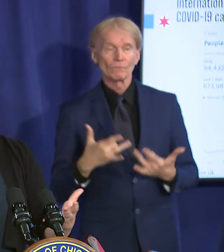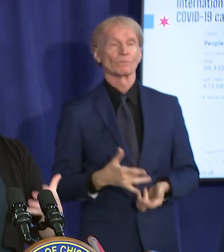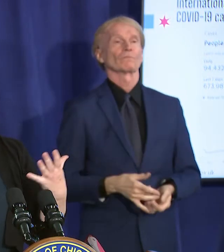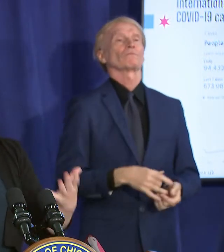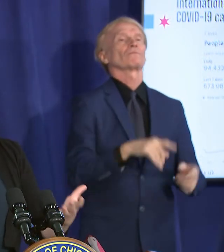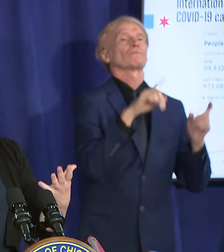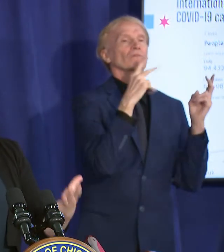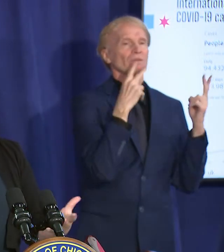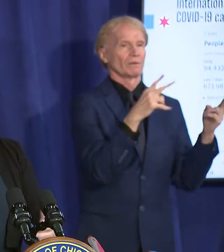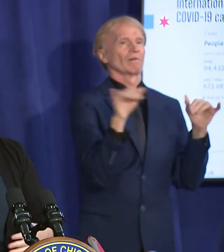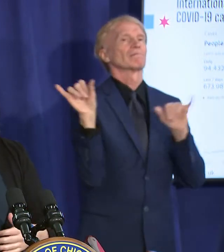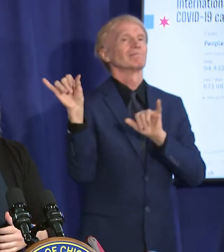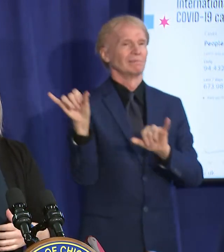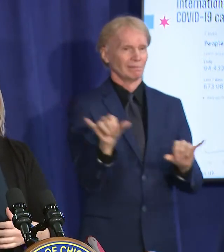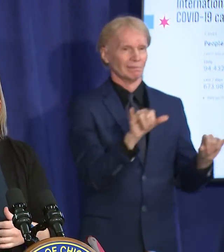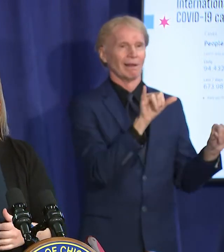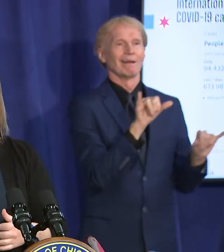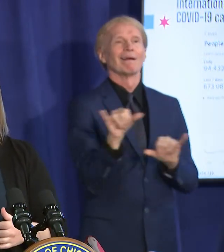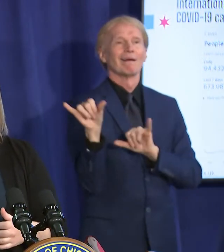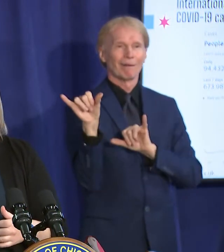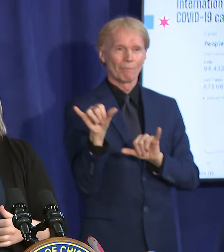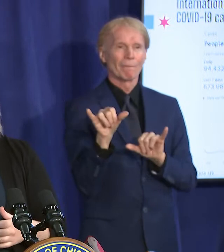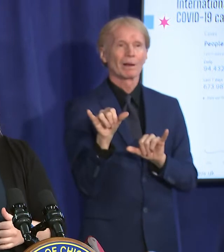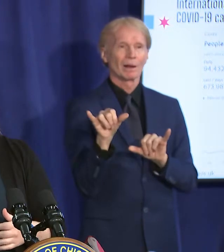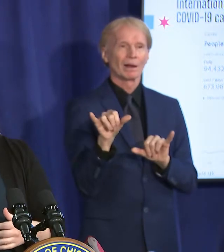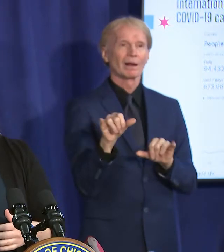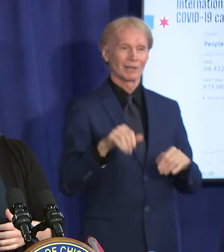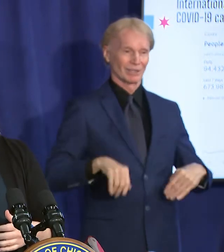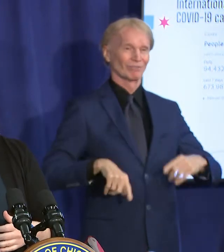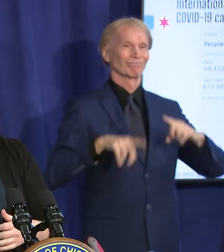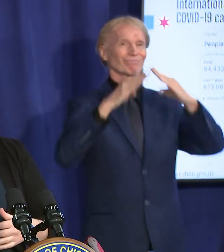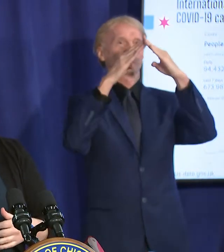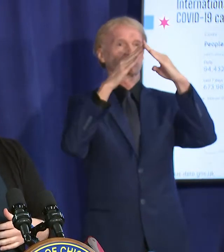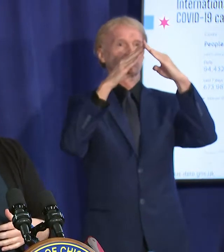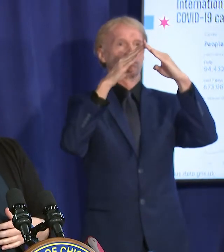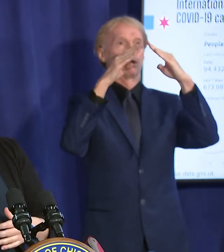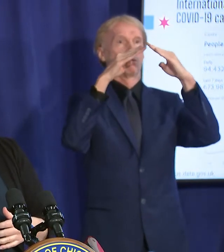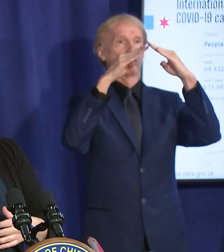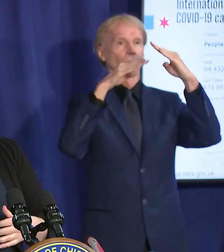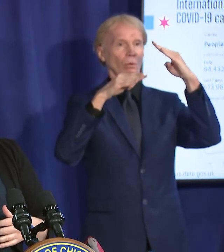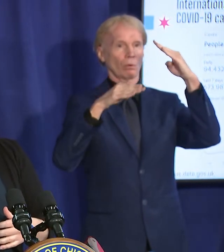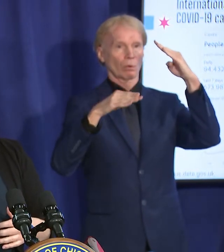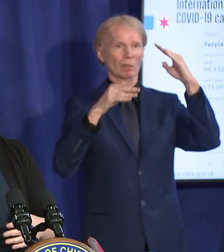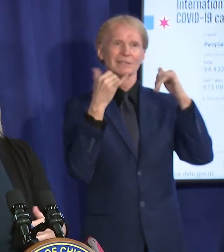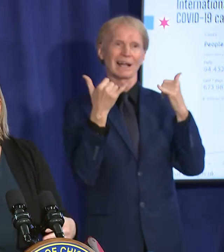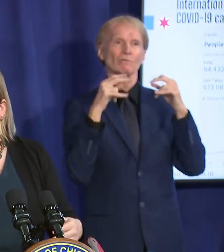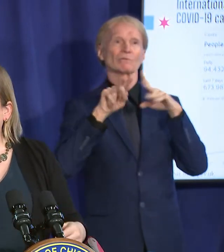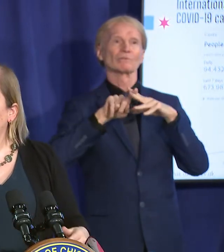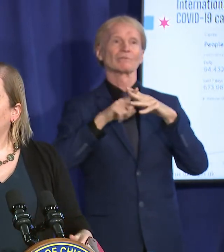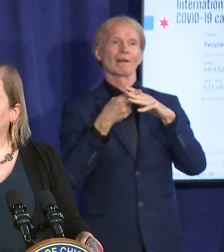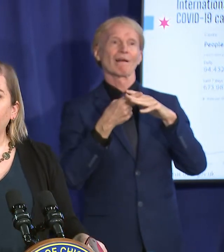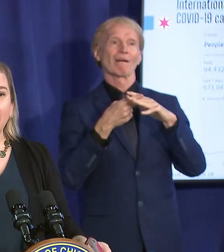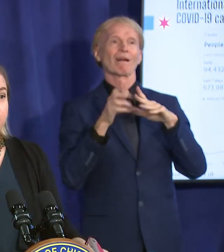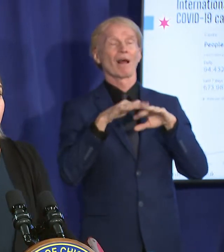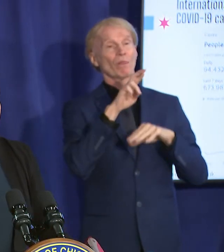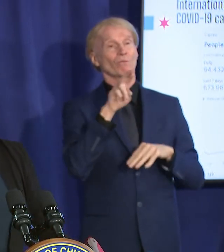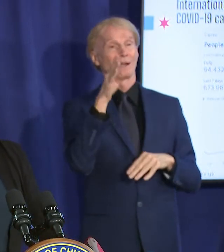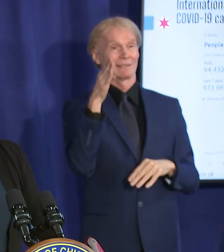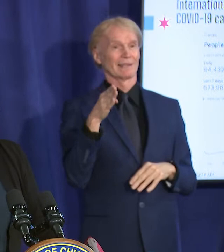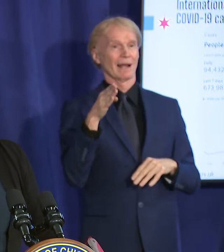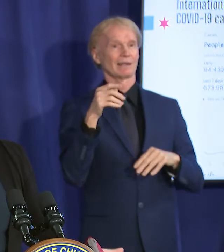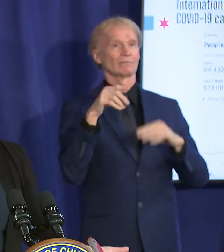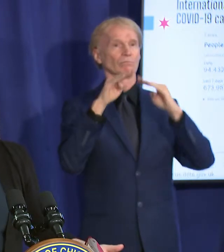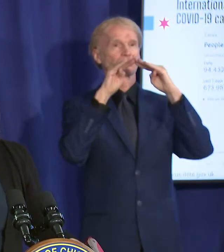very similar to what our pattern is looking like here. A really steep decline in decreases, and then just starting to see on the right a